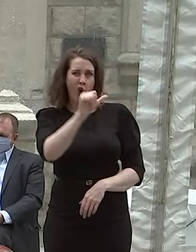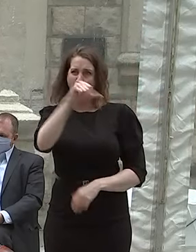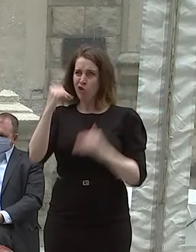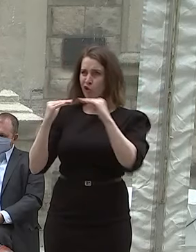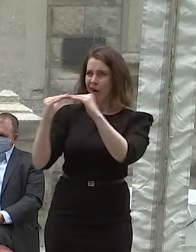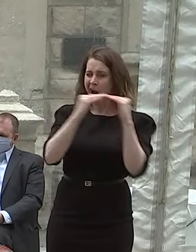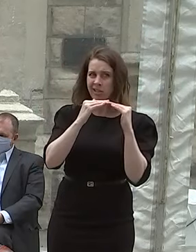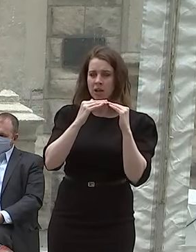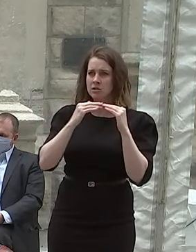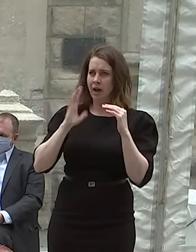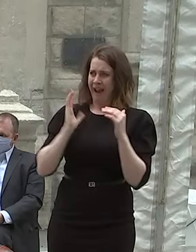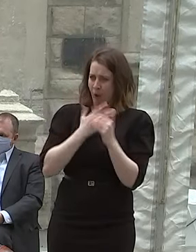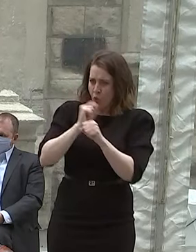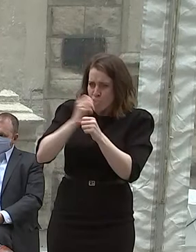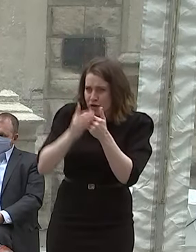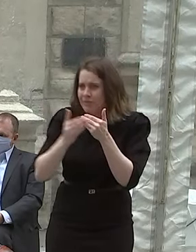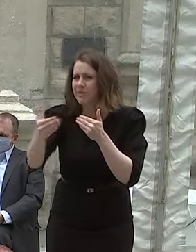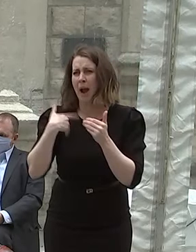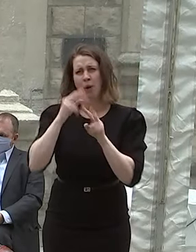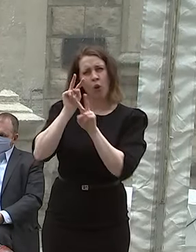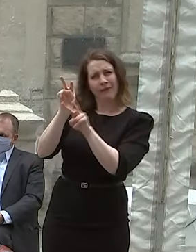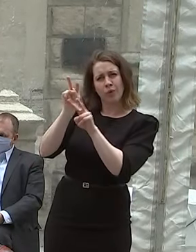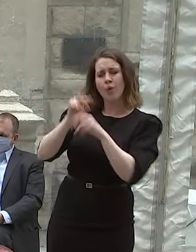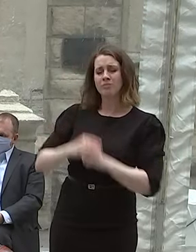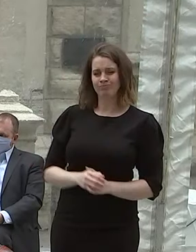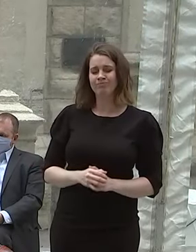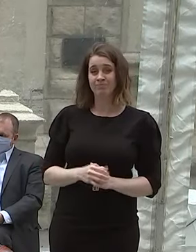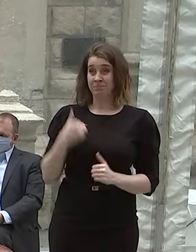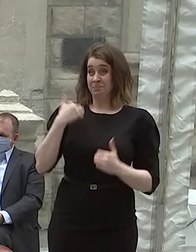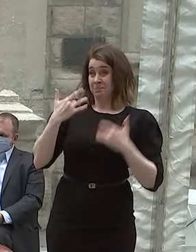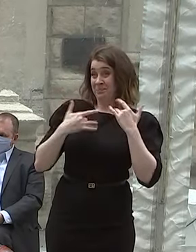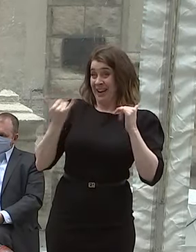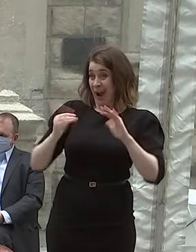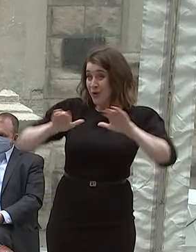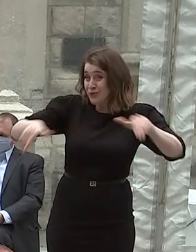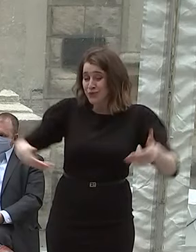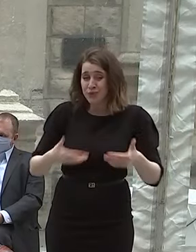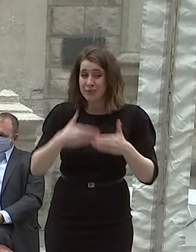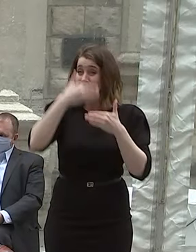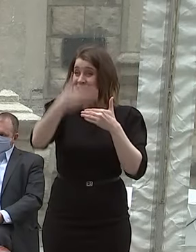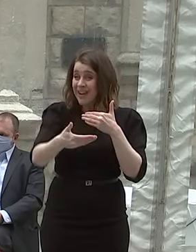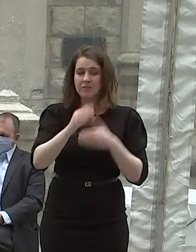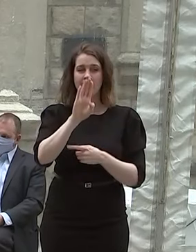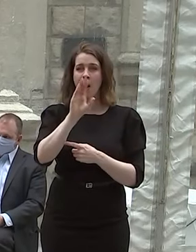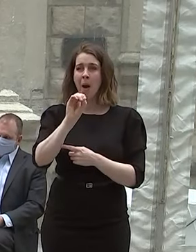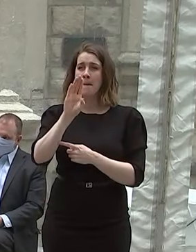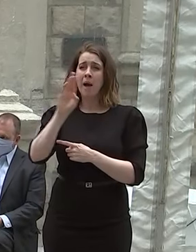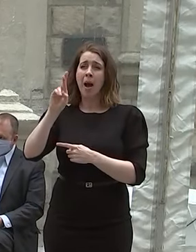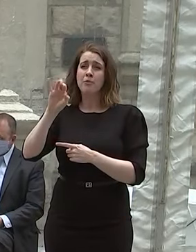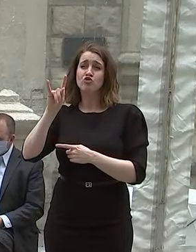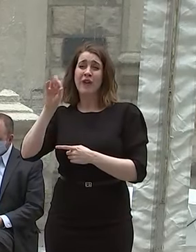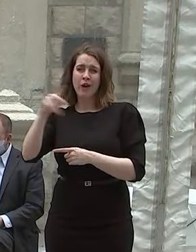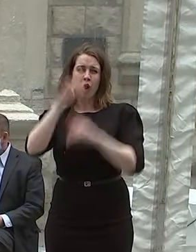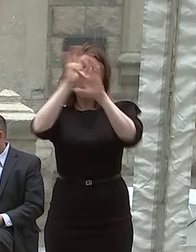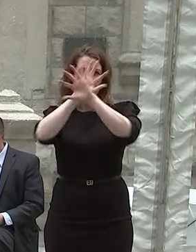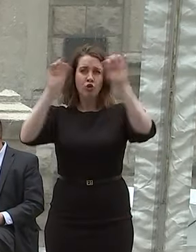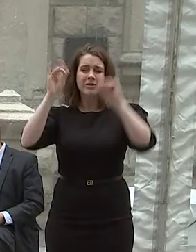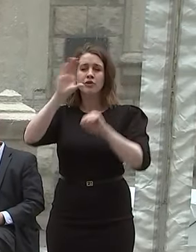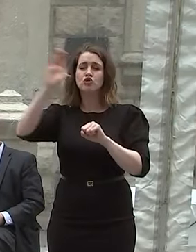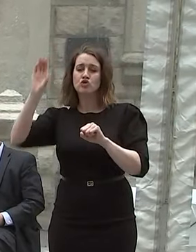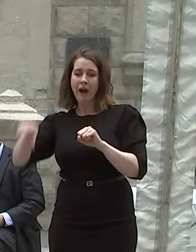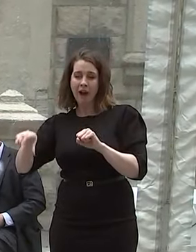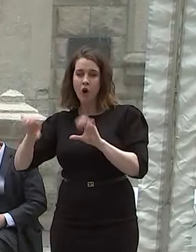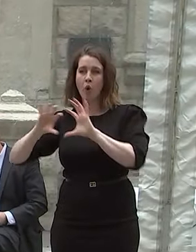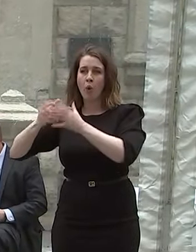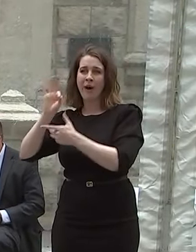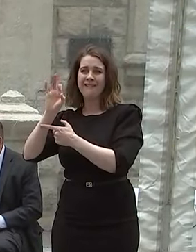this critical endeavor. My pleasure now to introduce Bob Ryder, President of the Chicago